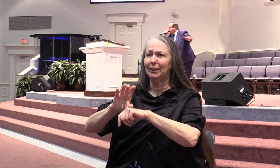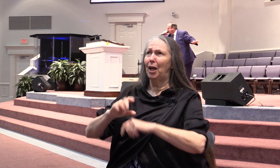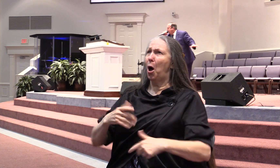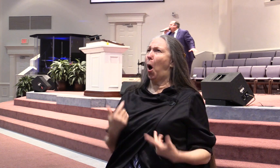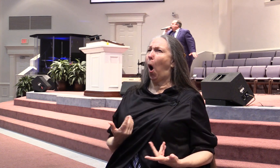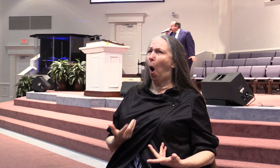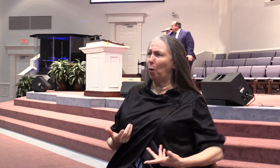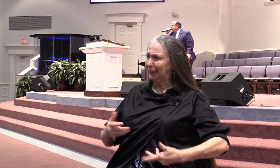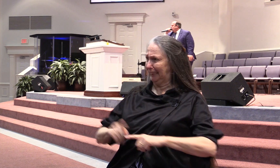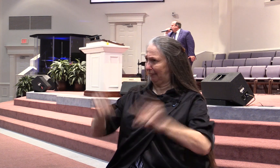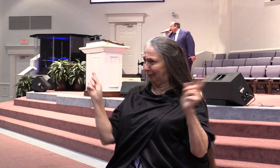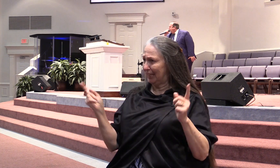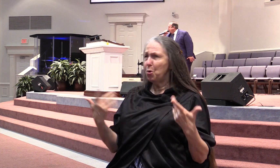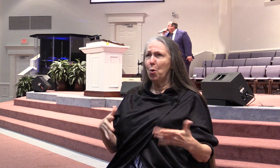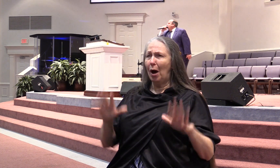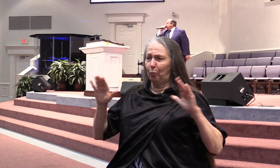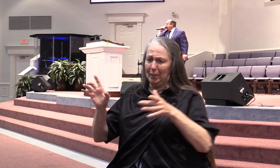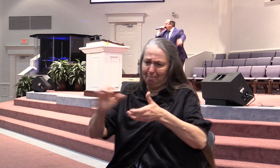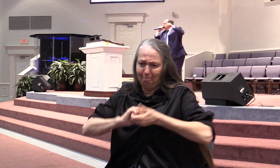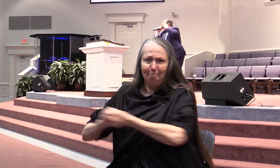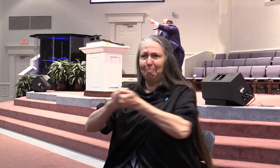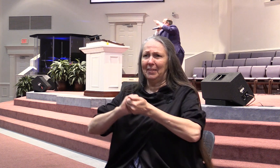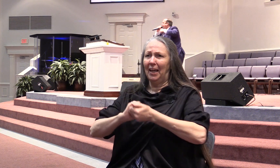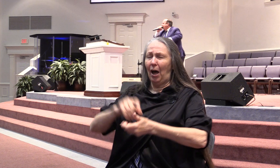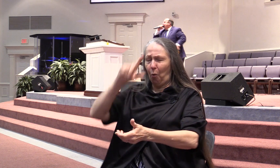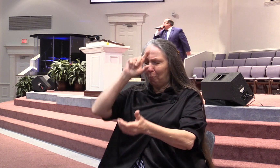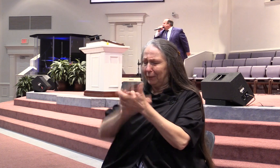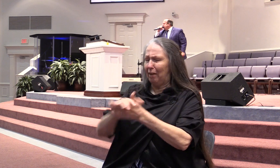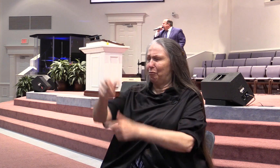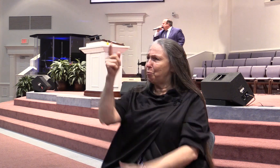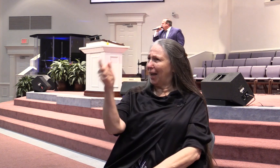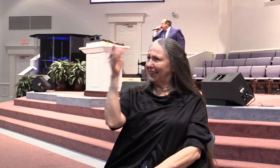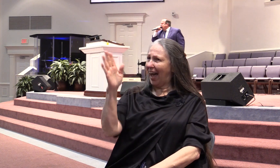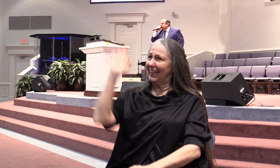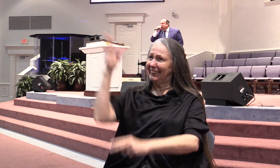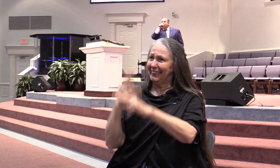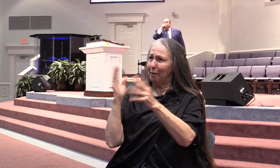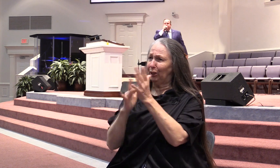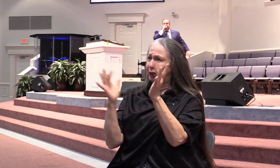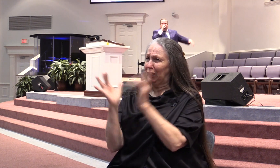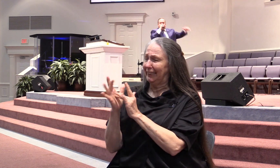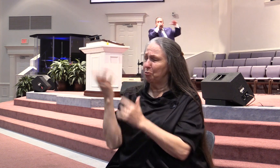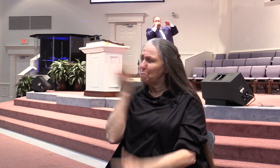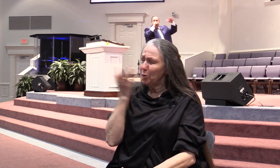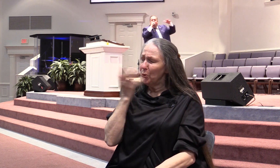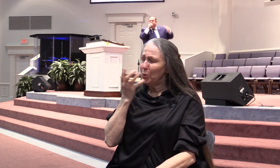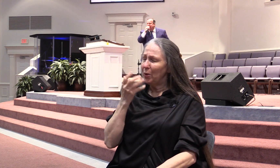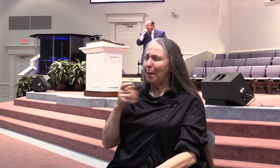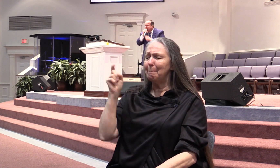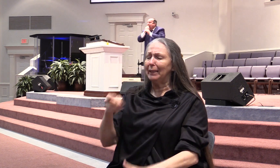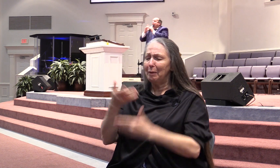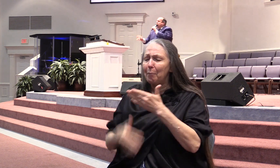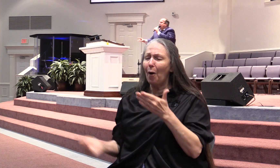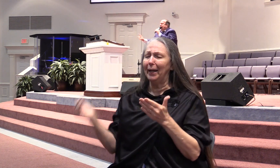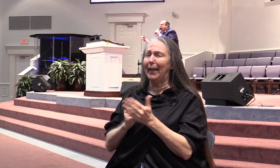what's different, this is about what's common. We believe in one God, and His name is Jesus. We believe we must be born